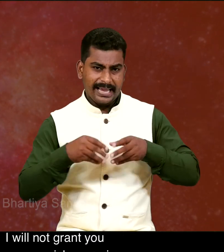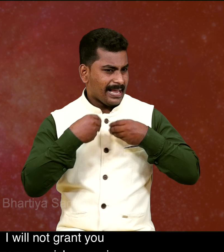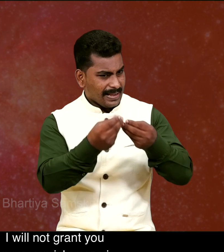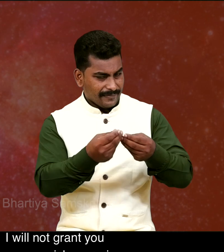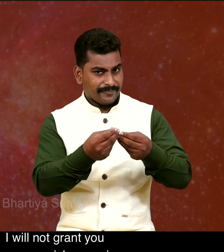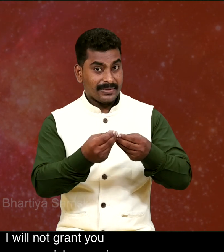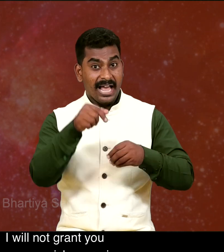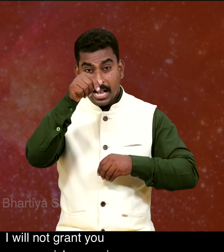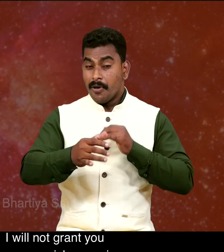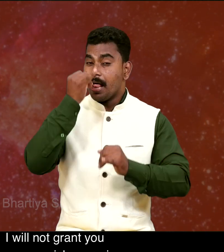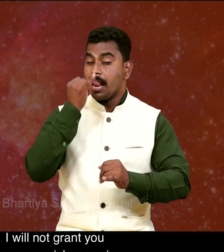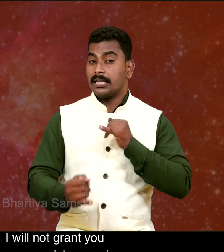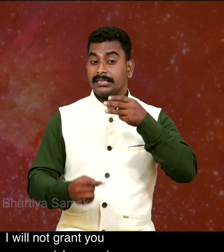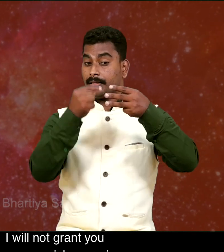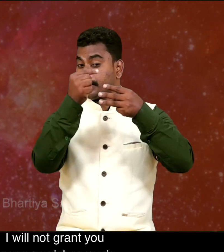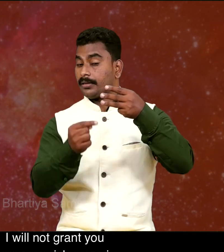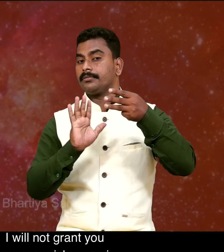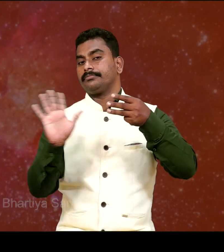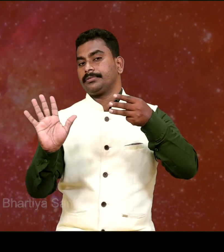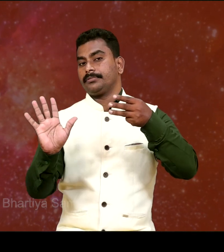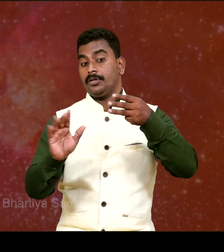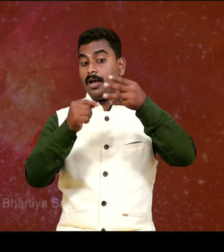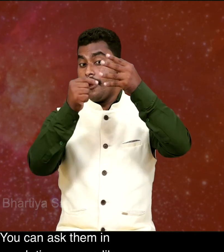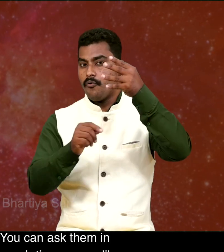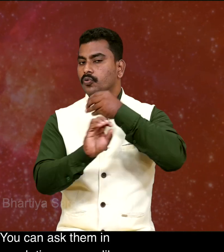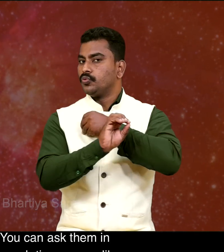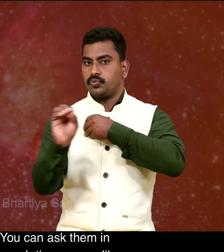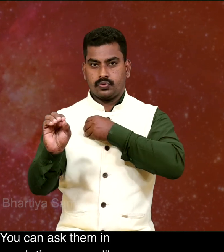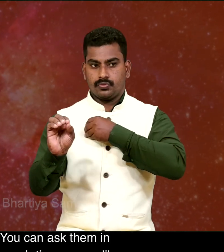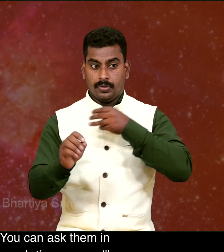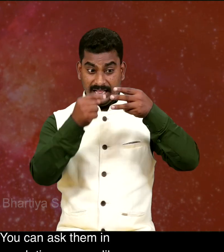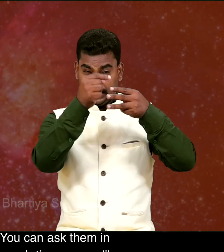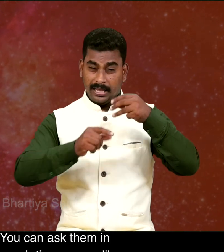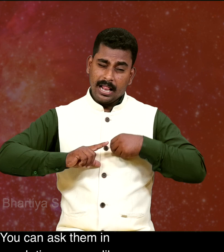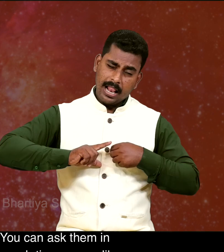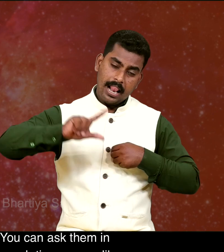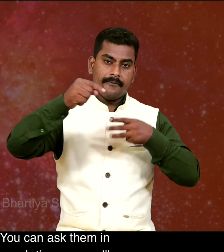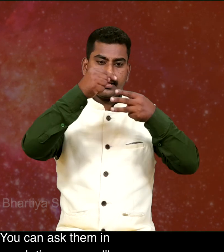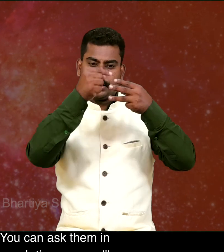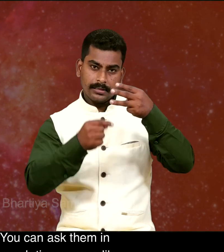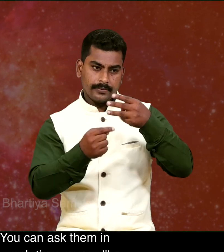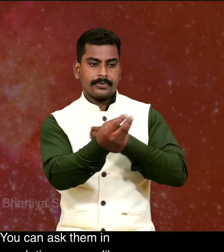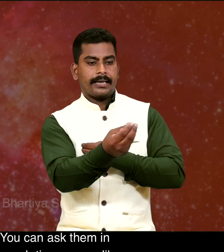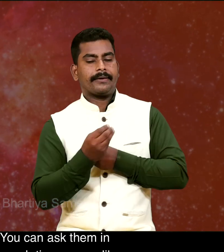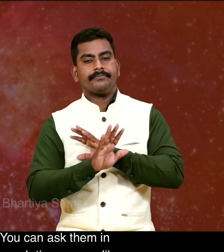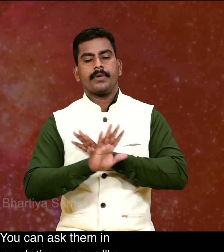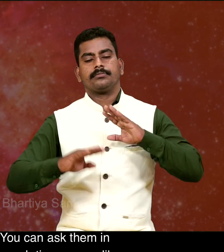more wishes again. You can ask them in as much time as you like."